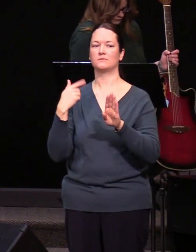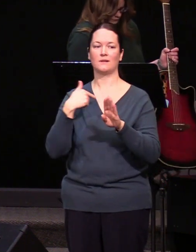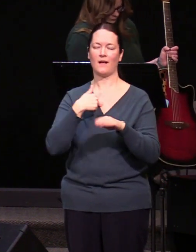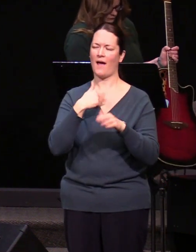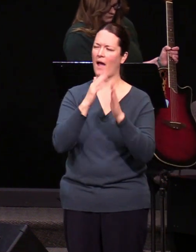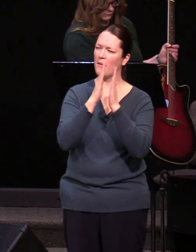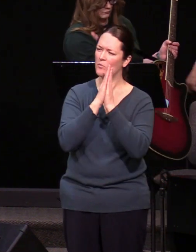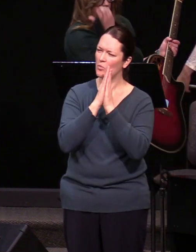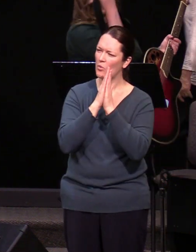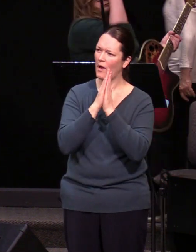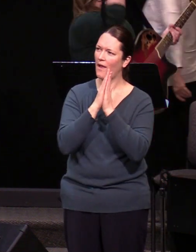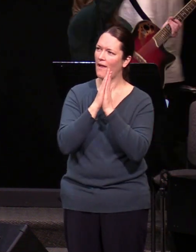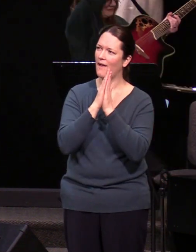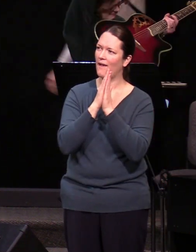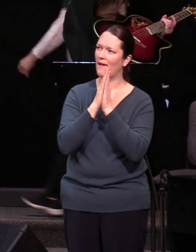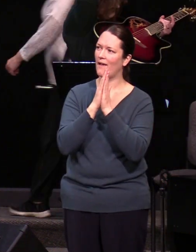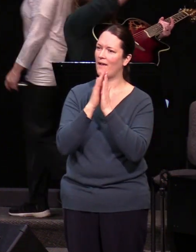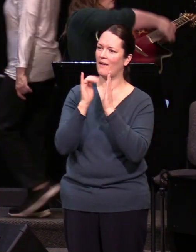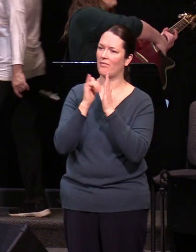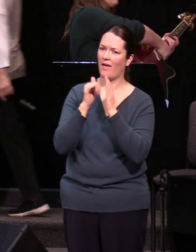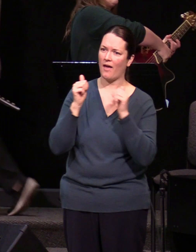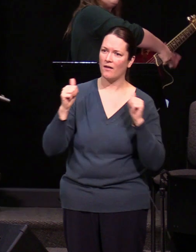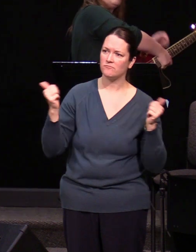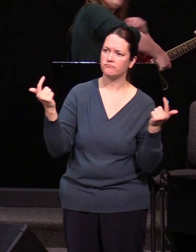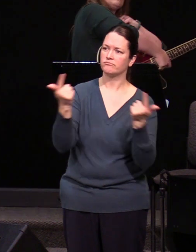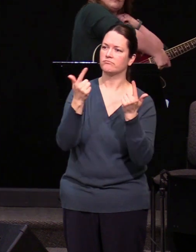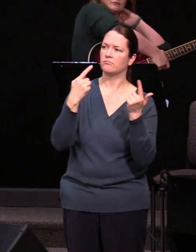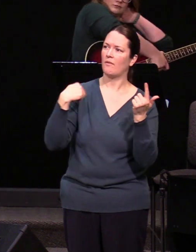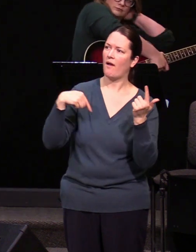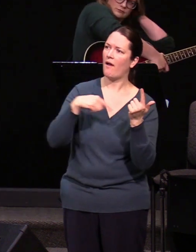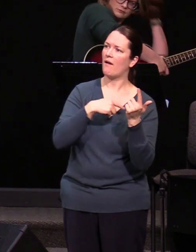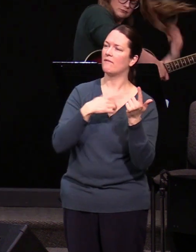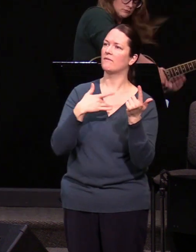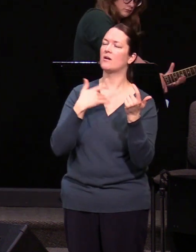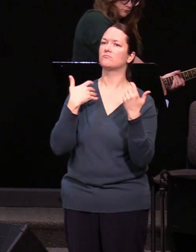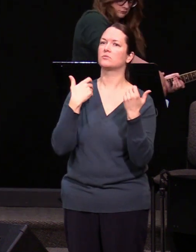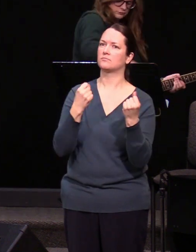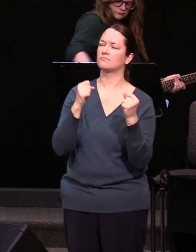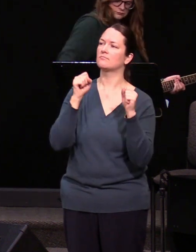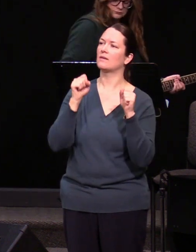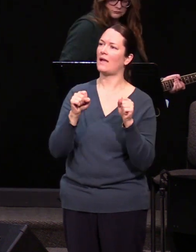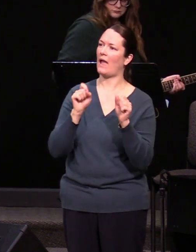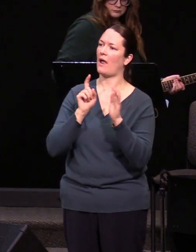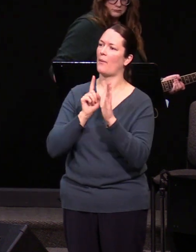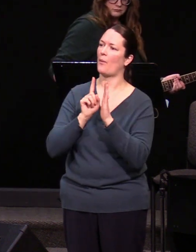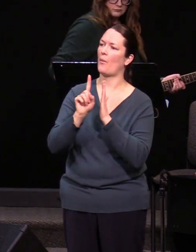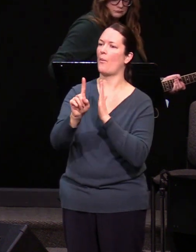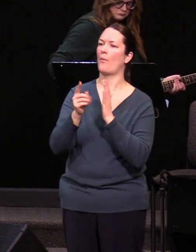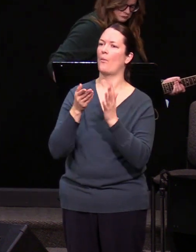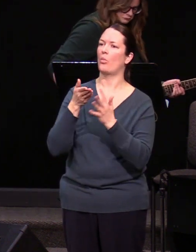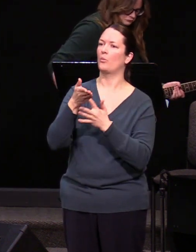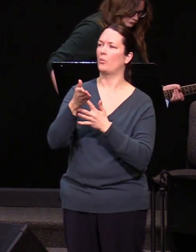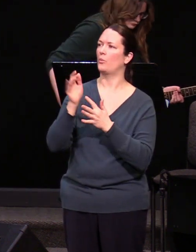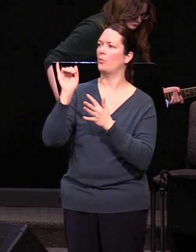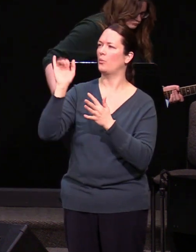pray that each and every one of us have the boldness to step through the doors that you open.